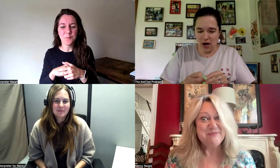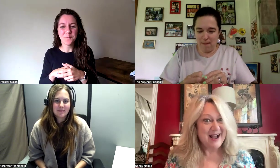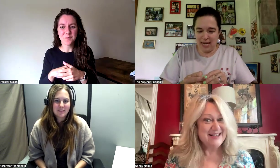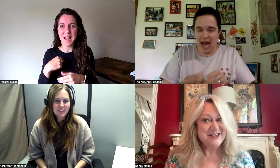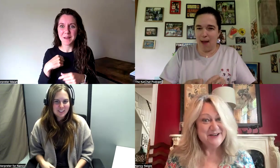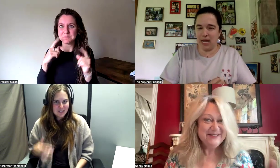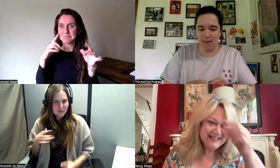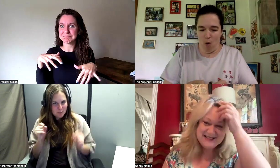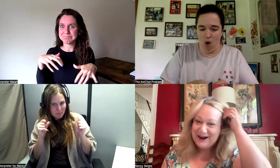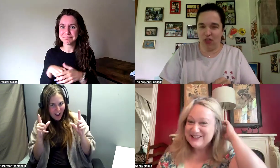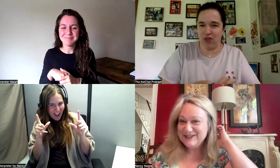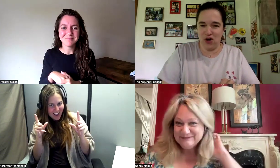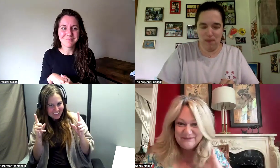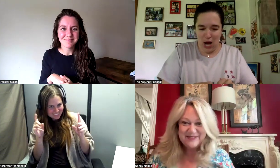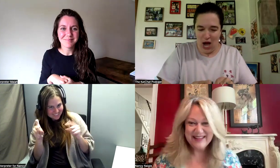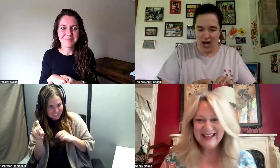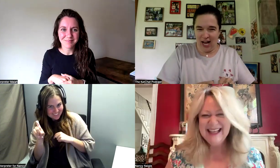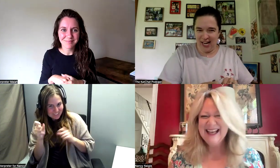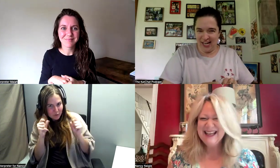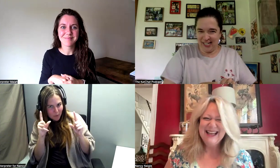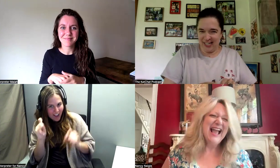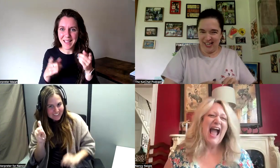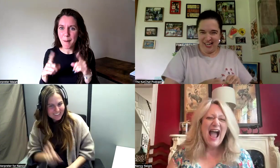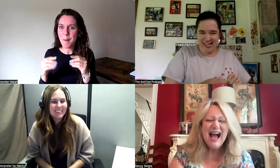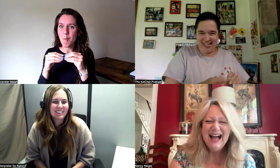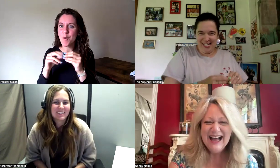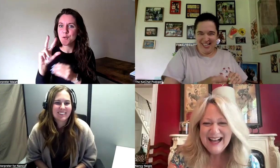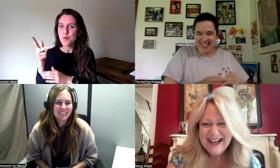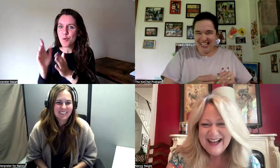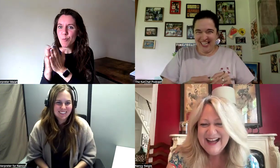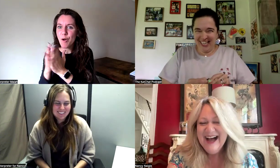of what surprise isn't you? Did it happening surprise more the you? turn back.